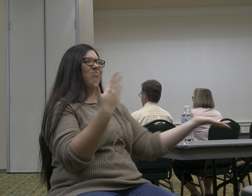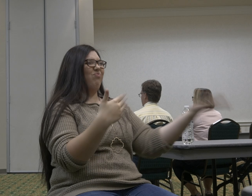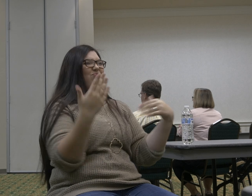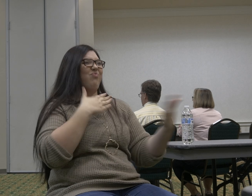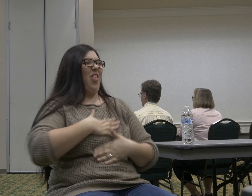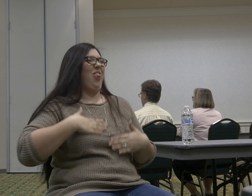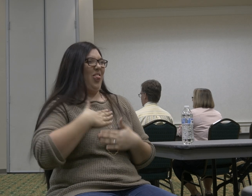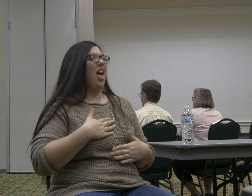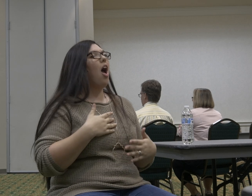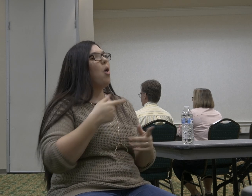your harlotry.